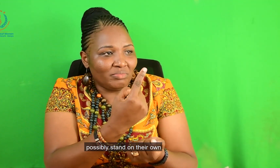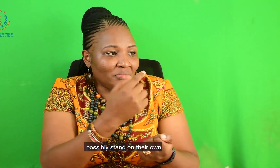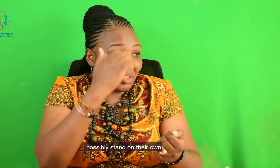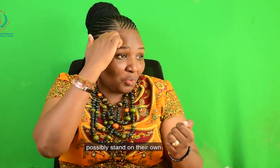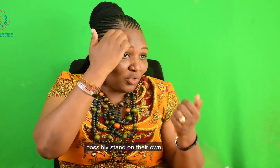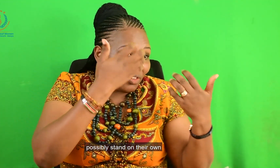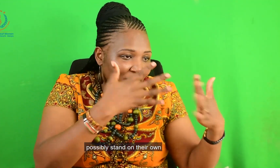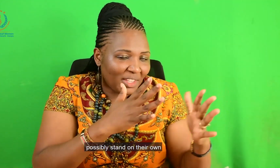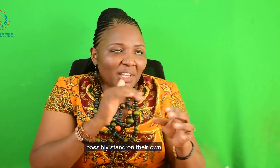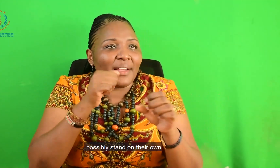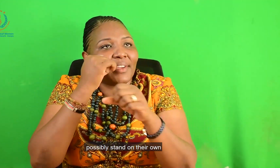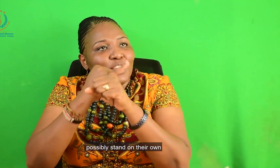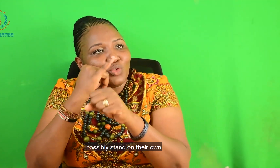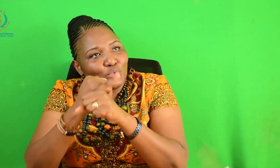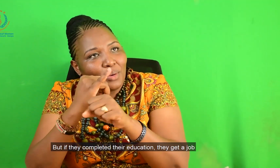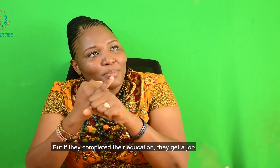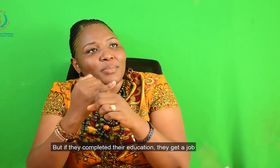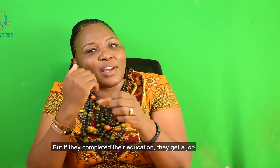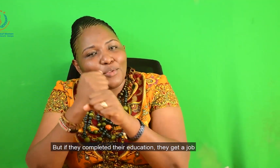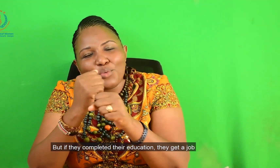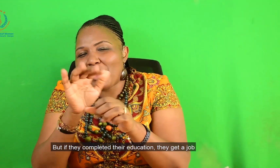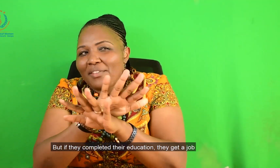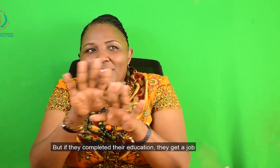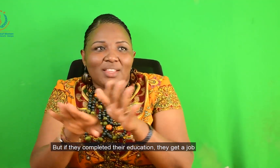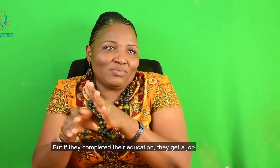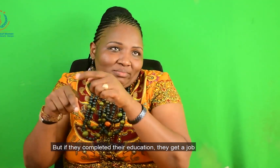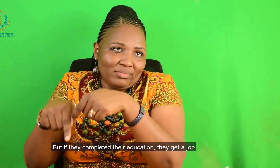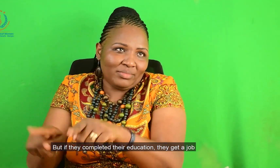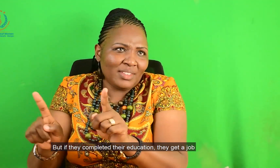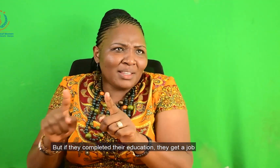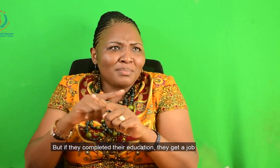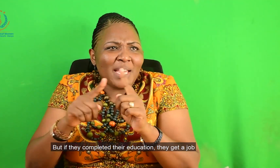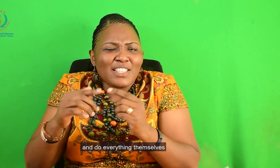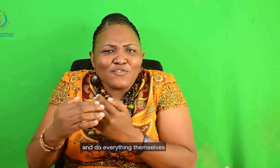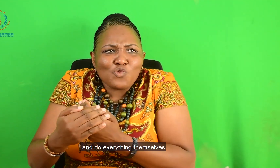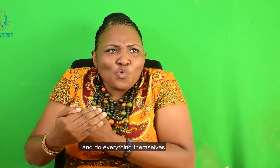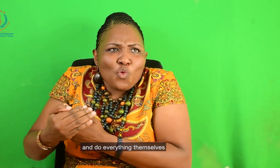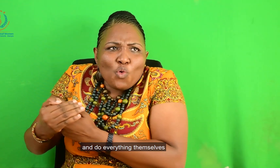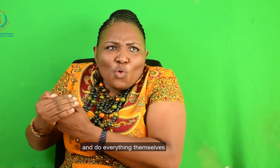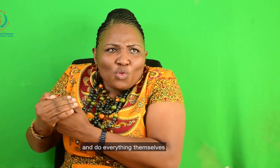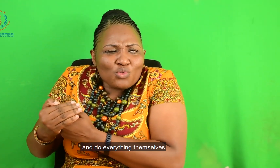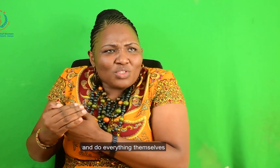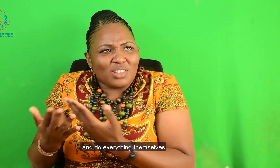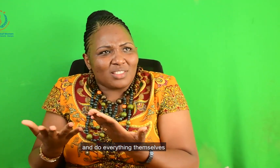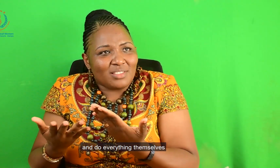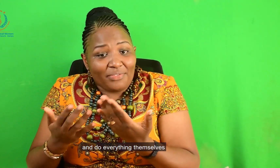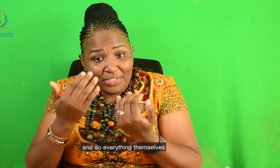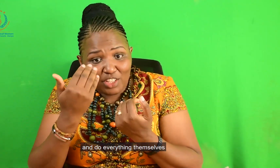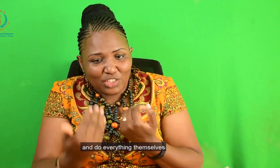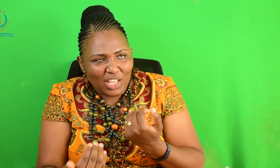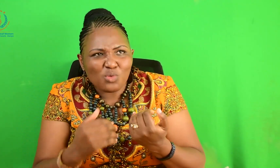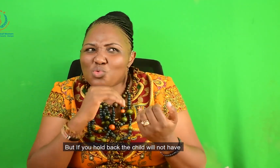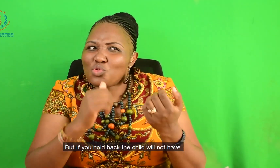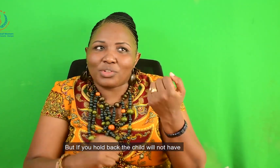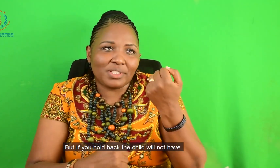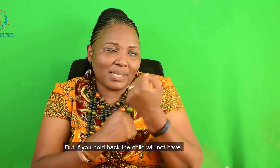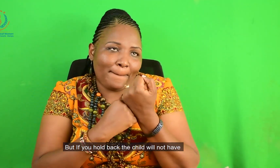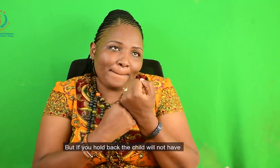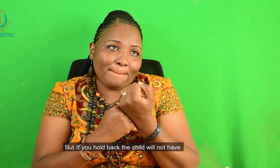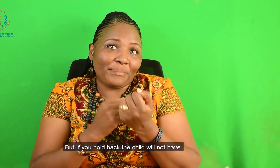possibly stand on their own. But if they completed their education, they get a job, they'll be able to do everything themselves. But if you hold them back, the